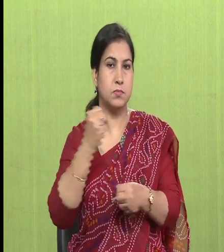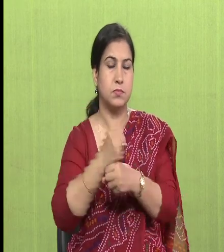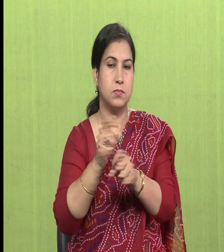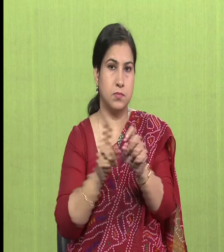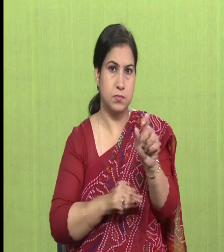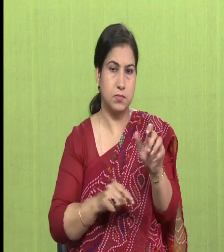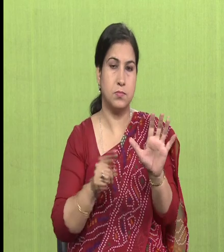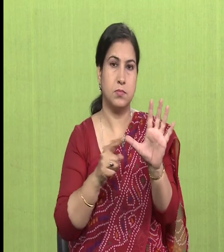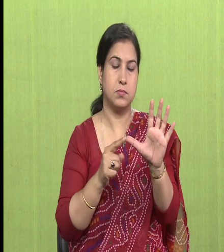economics.